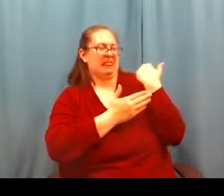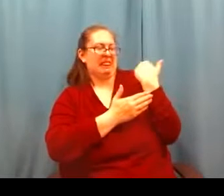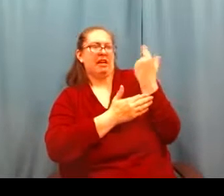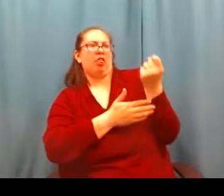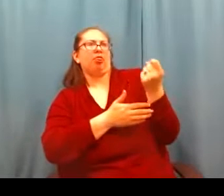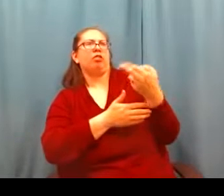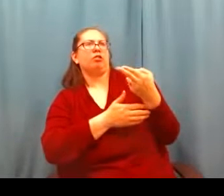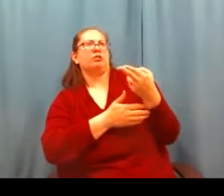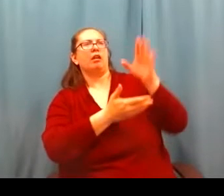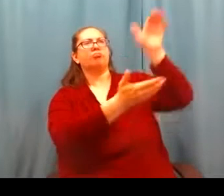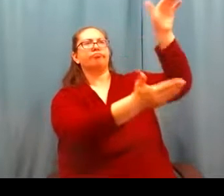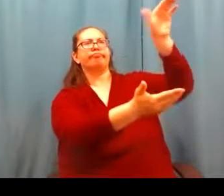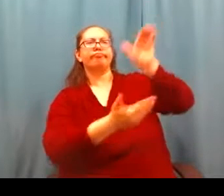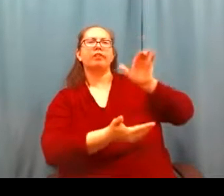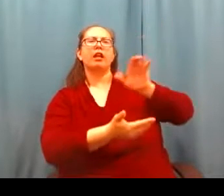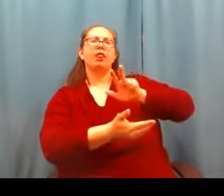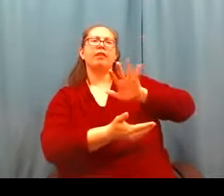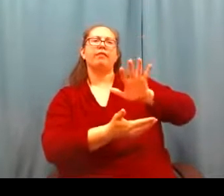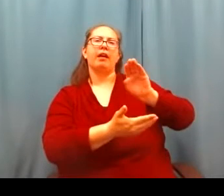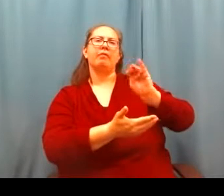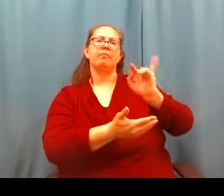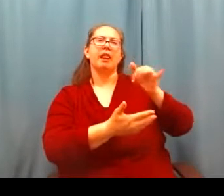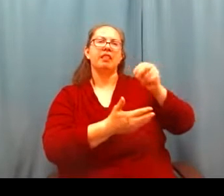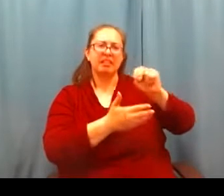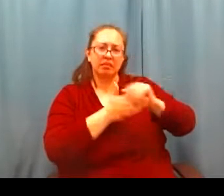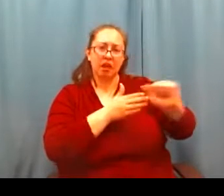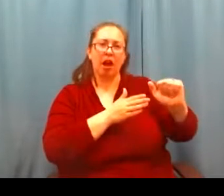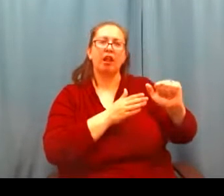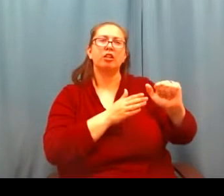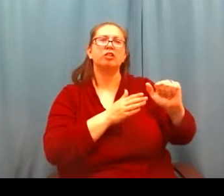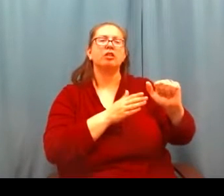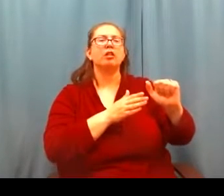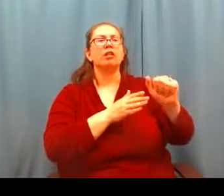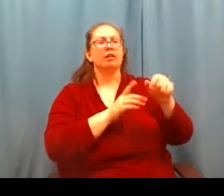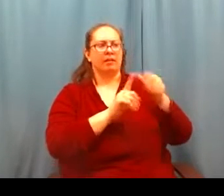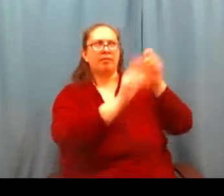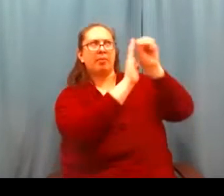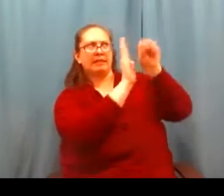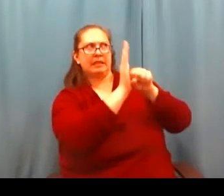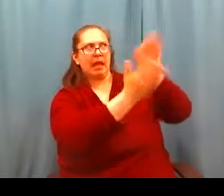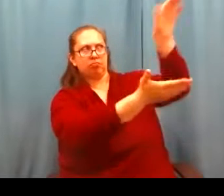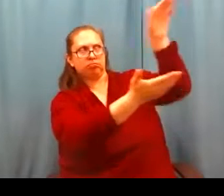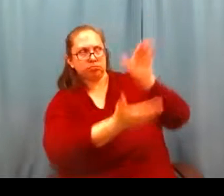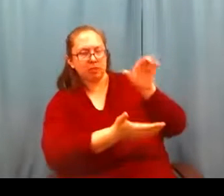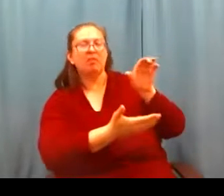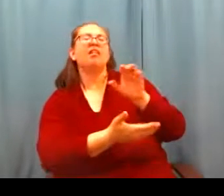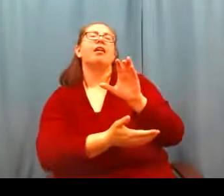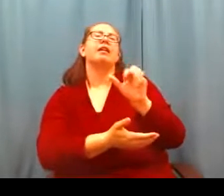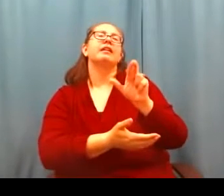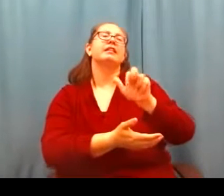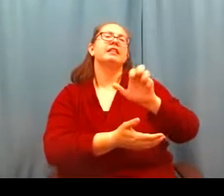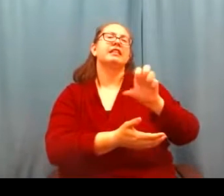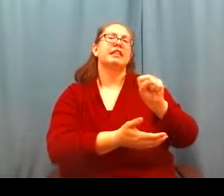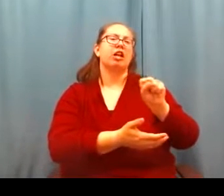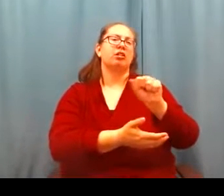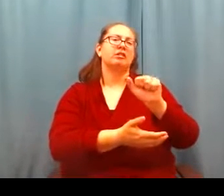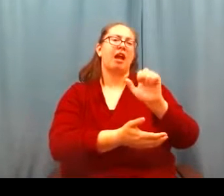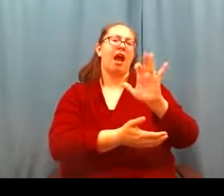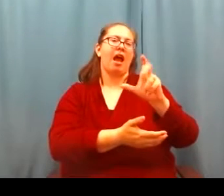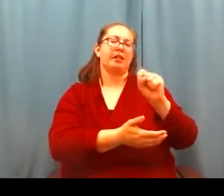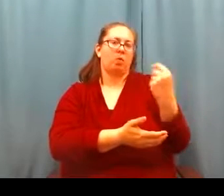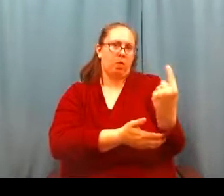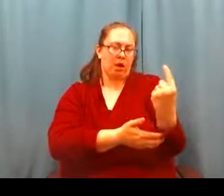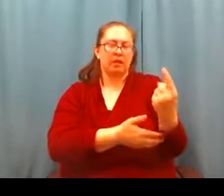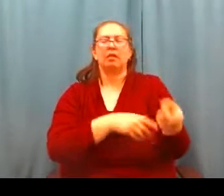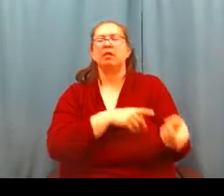Louis received $35 million through the state. That's CARES Act 1. And St. Louis County, a week or